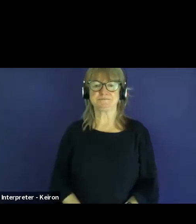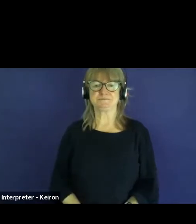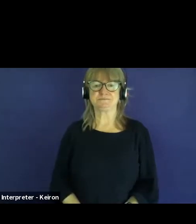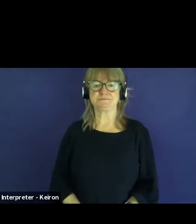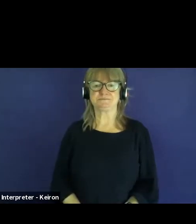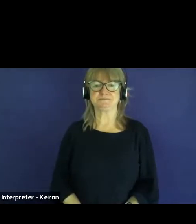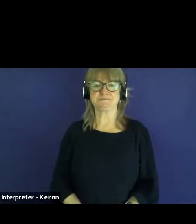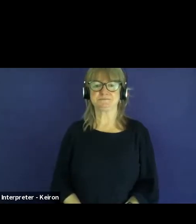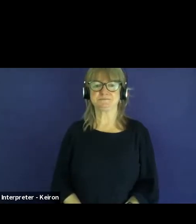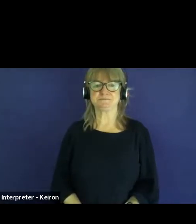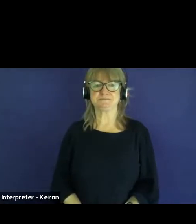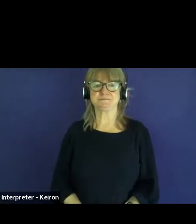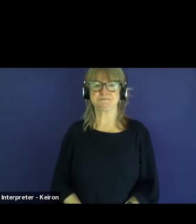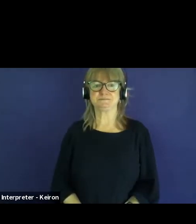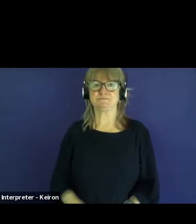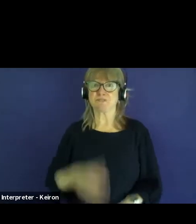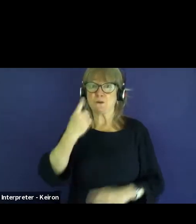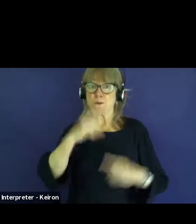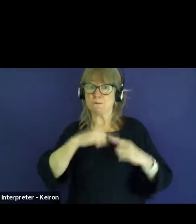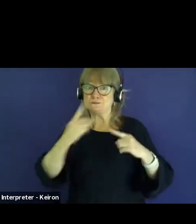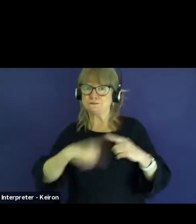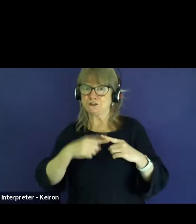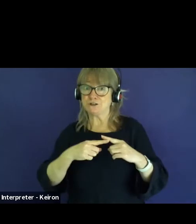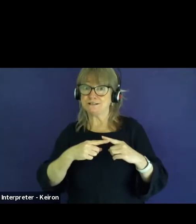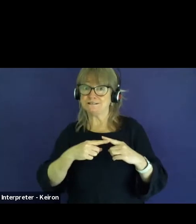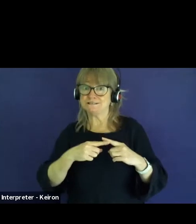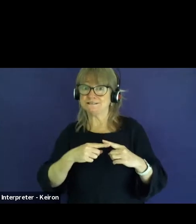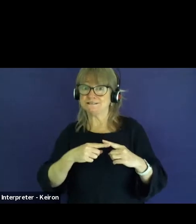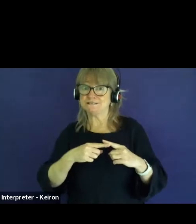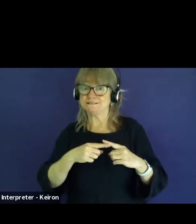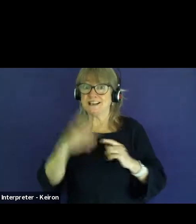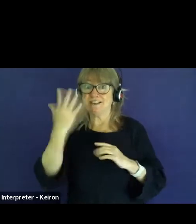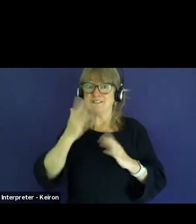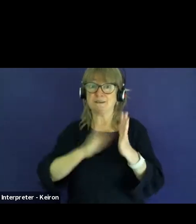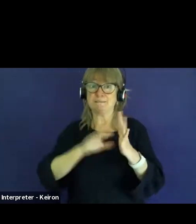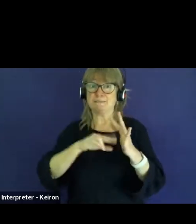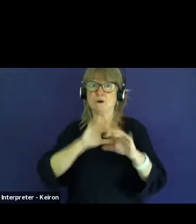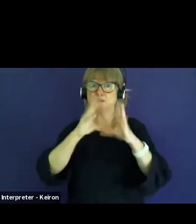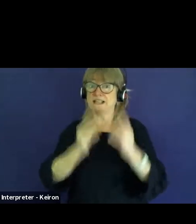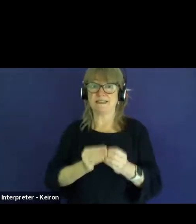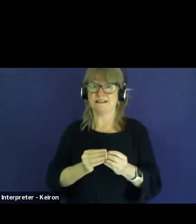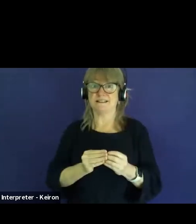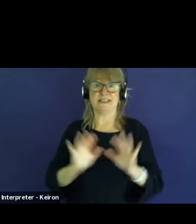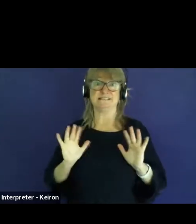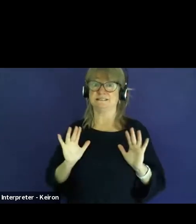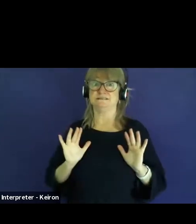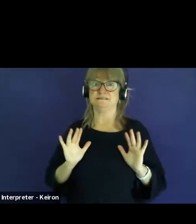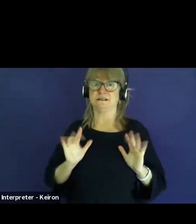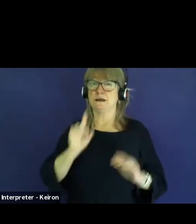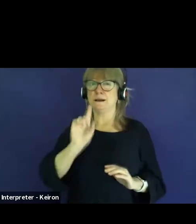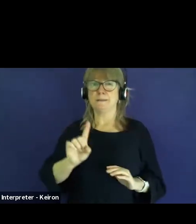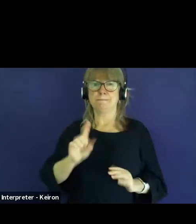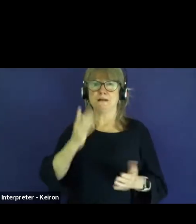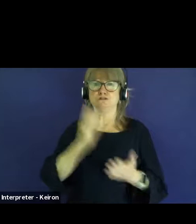We've only got one more round after this. 15 minutes total of exercise. That's all we're doing today, but boy, it